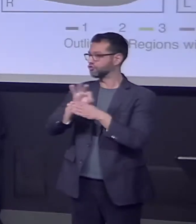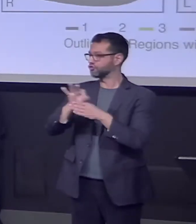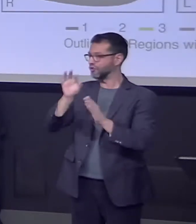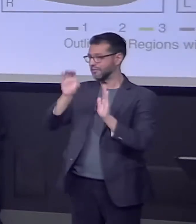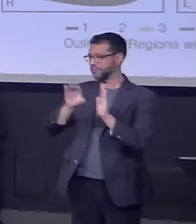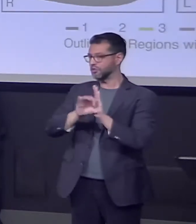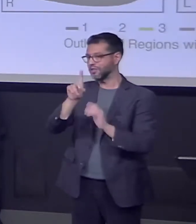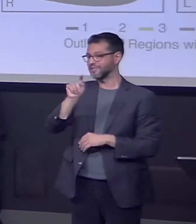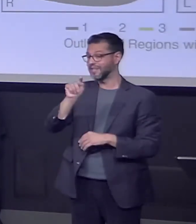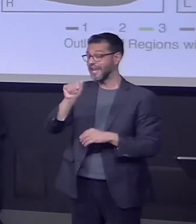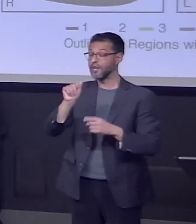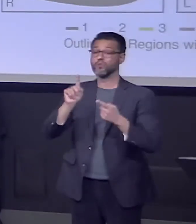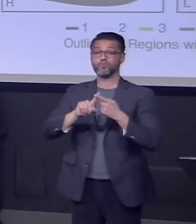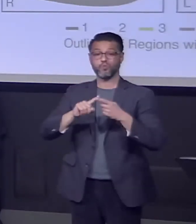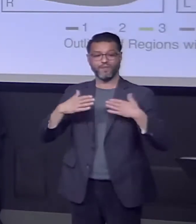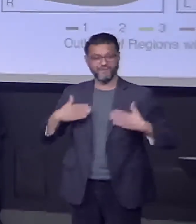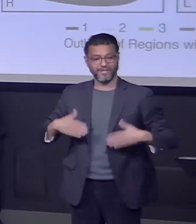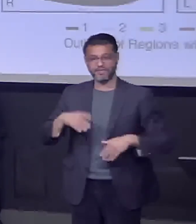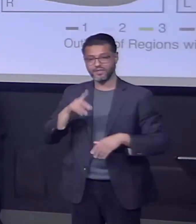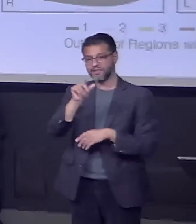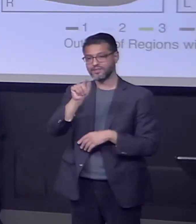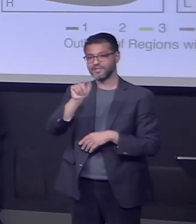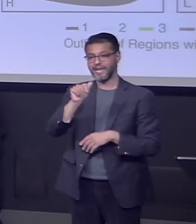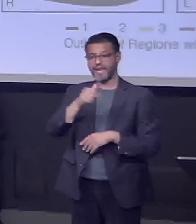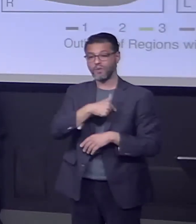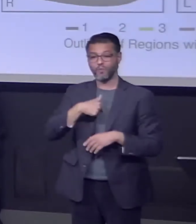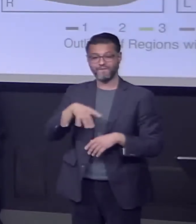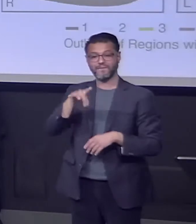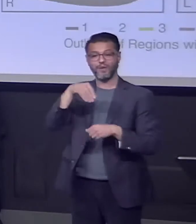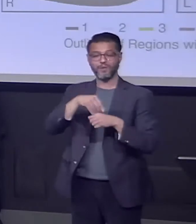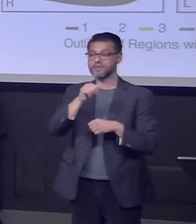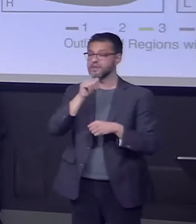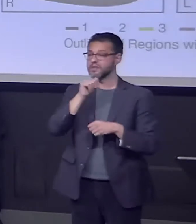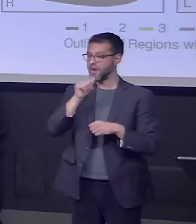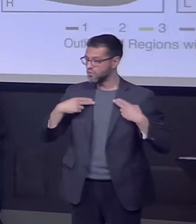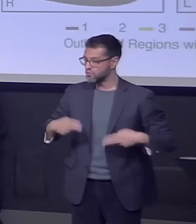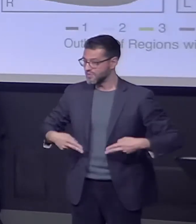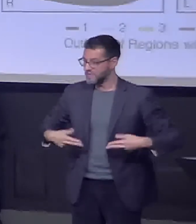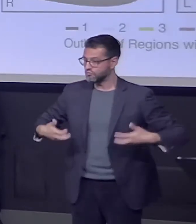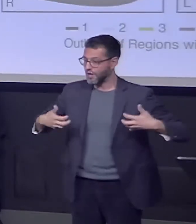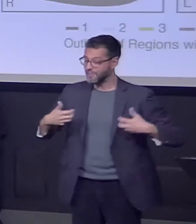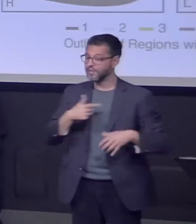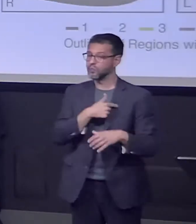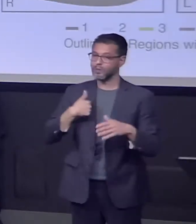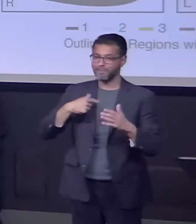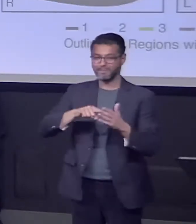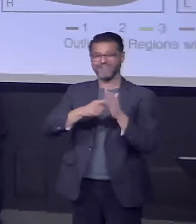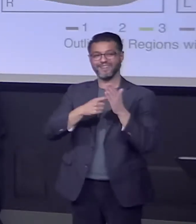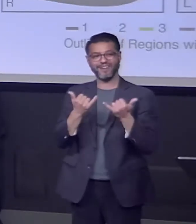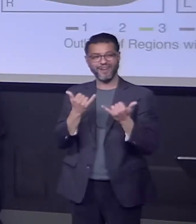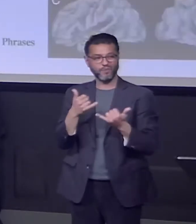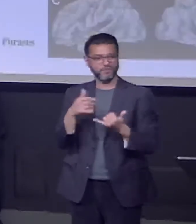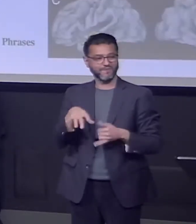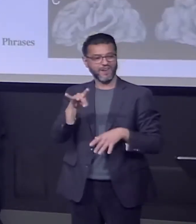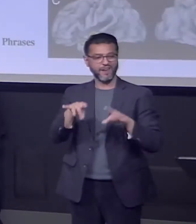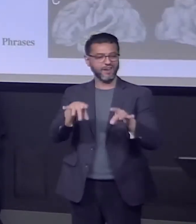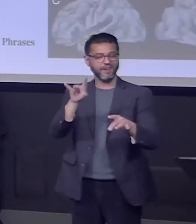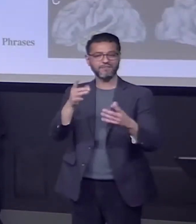data and to the anatomical data that we have in non-human primates, and then we're beginning to find a much better way